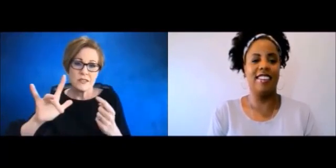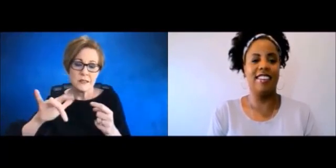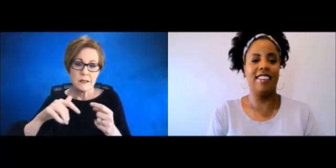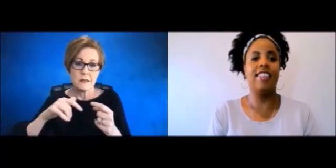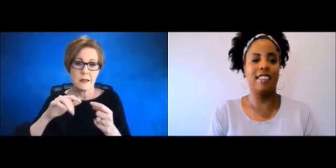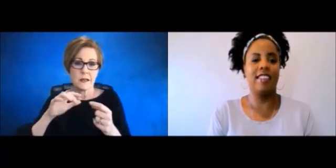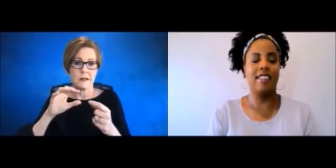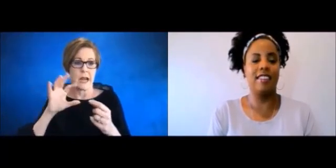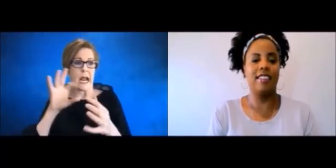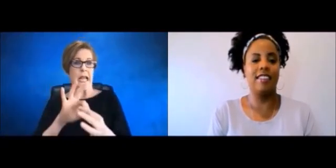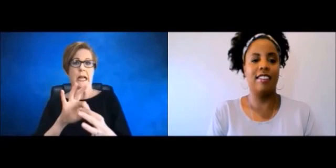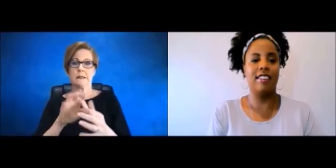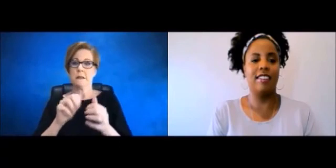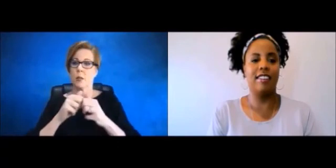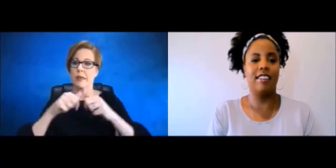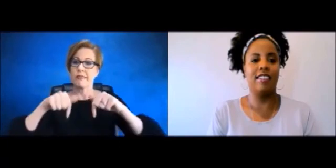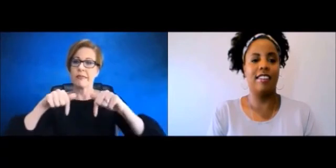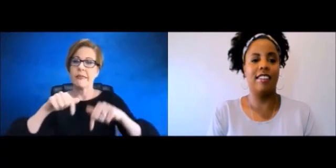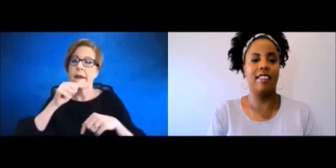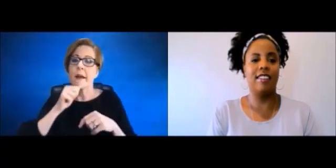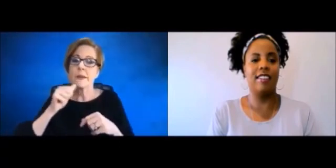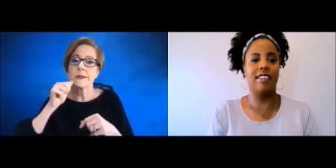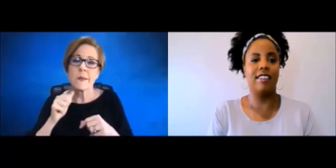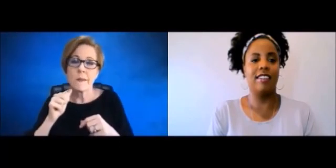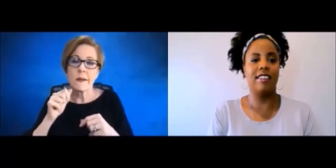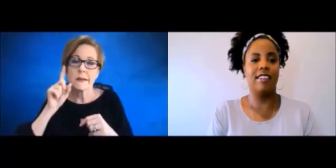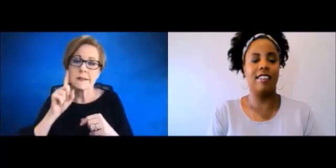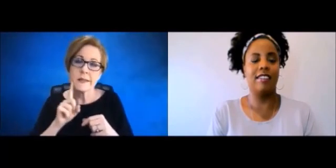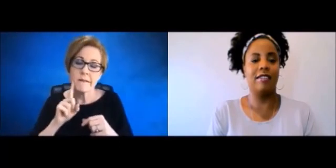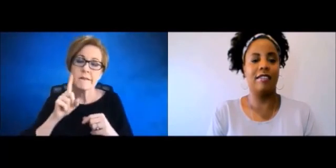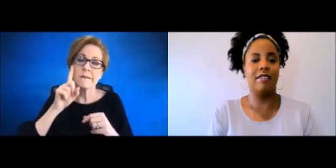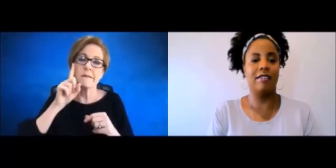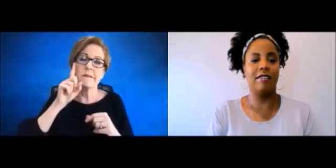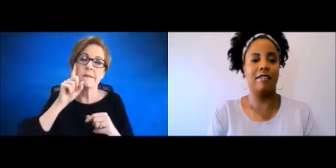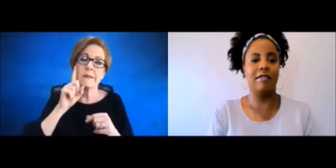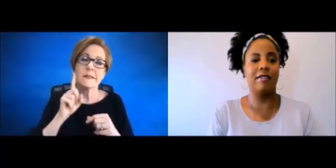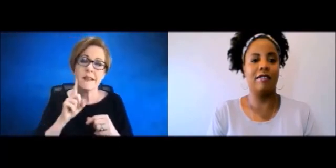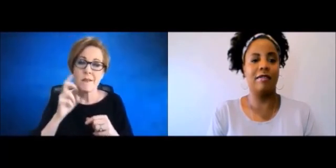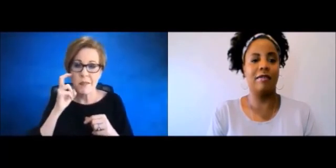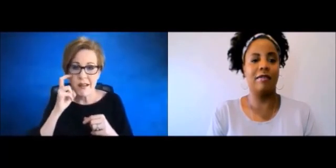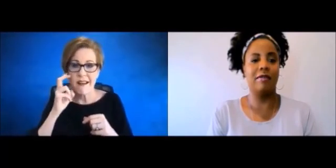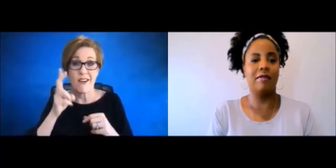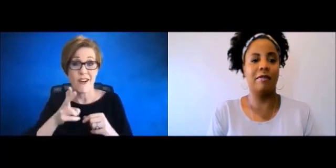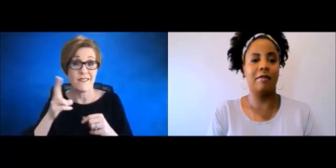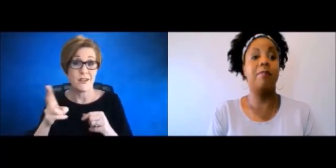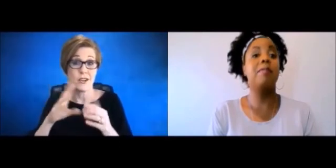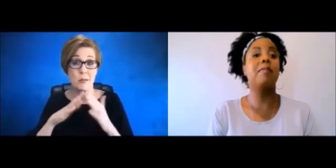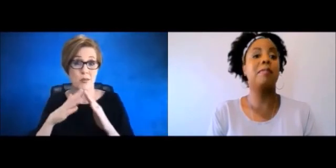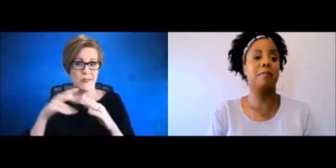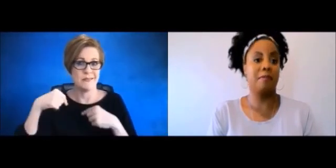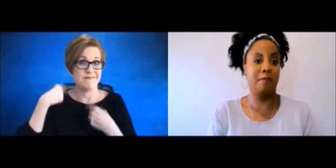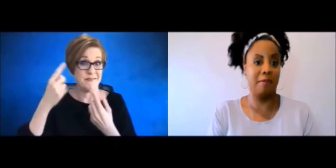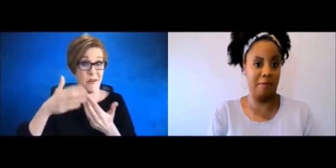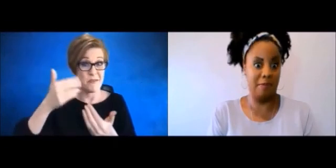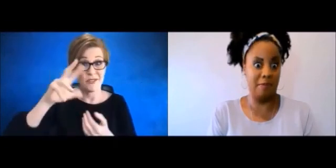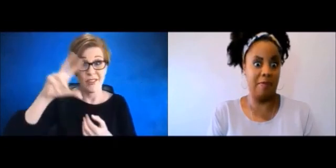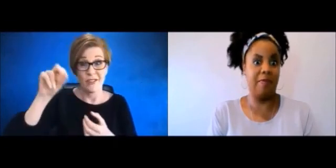One thing I feel very fortunate about is that I've been connected with the Arizona deaf, blind, and hard of hearing